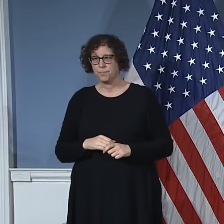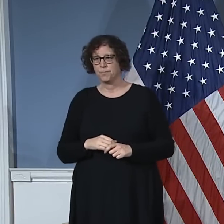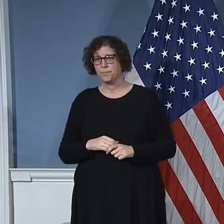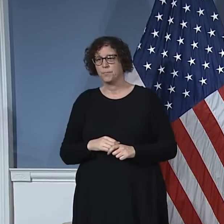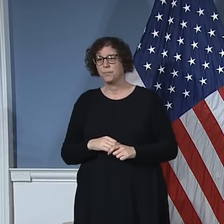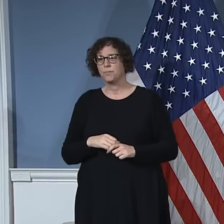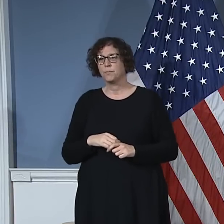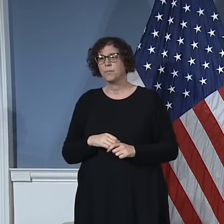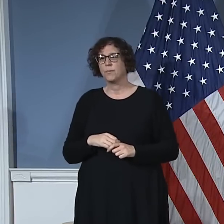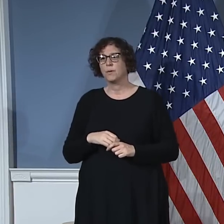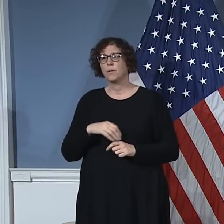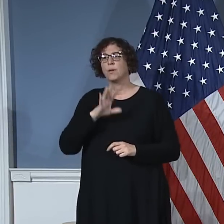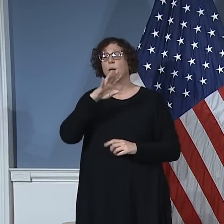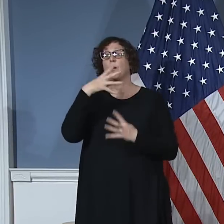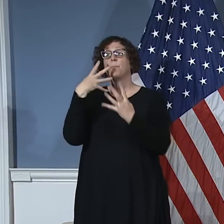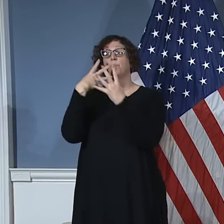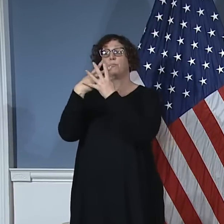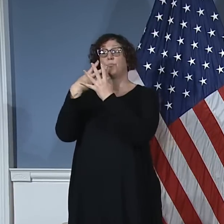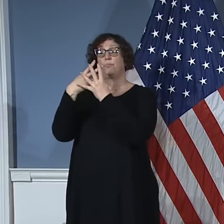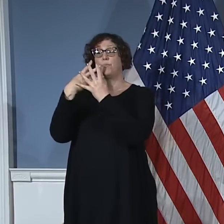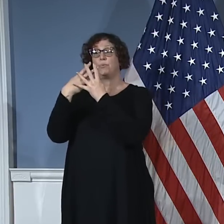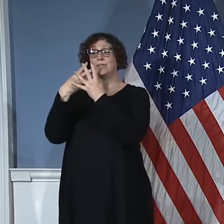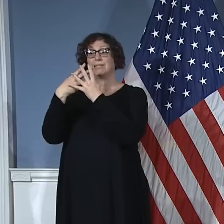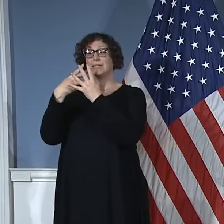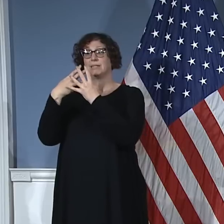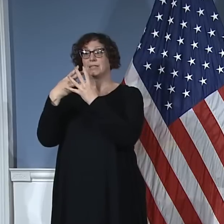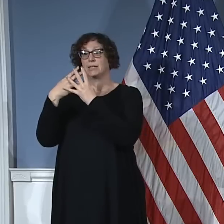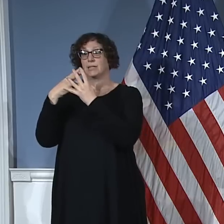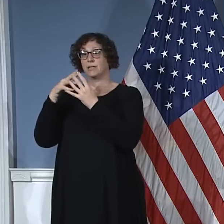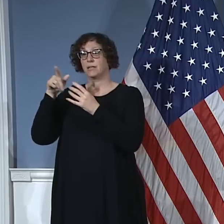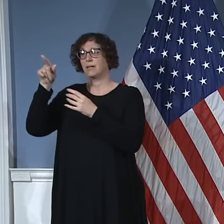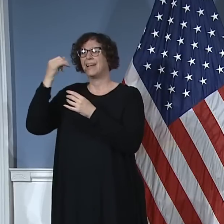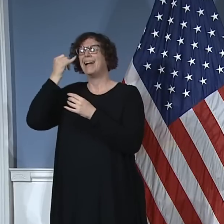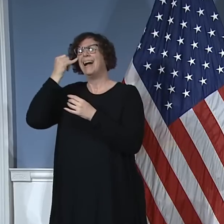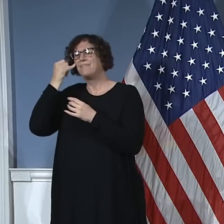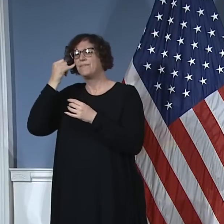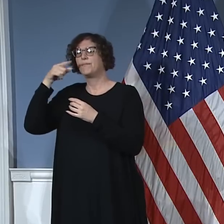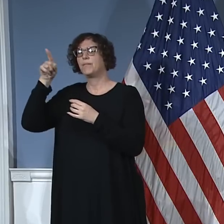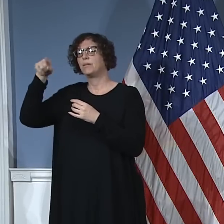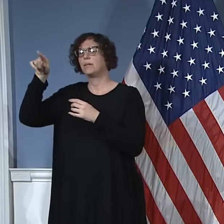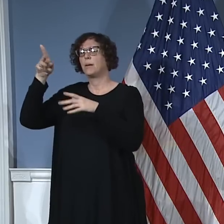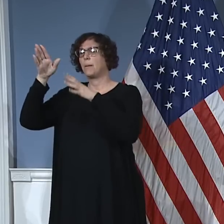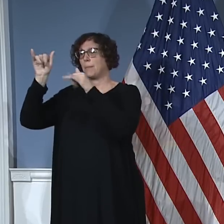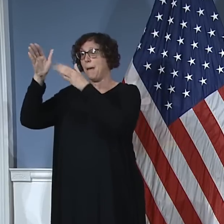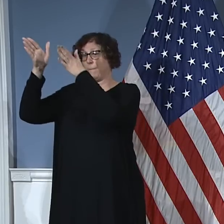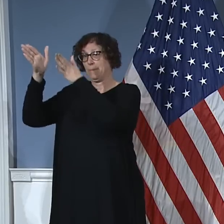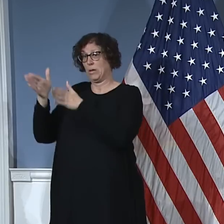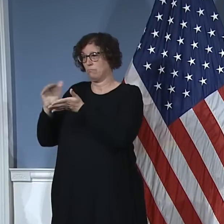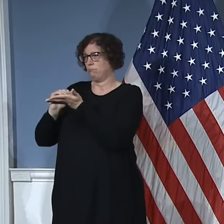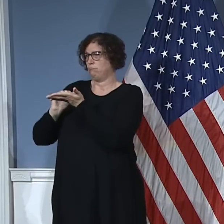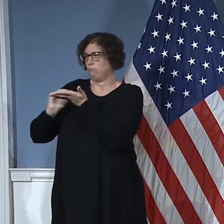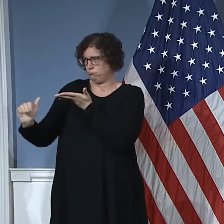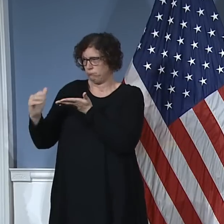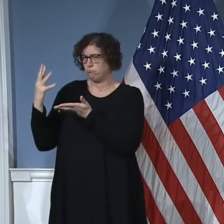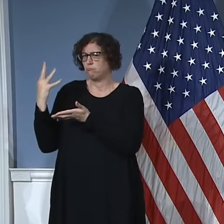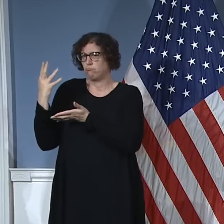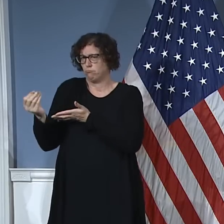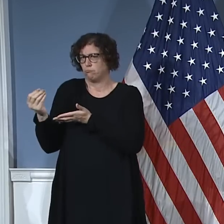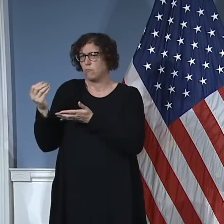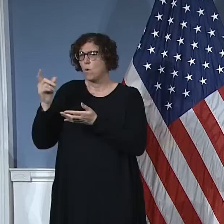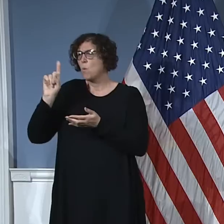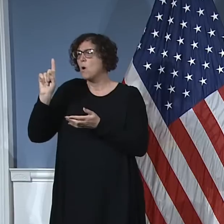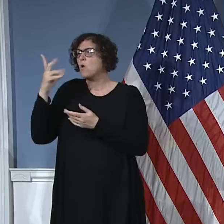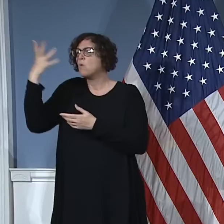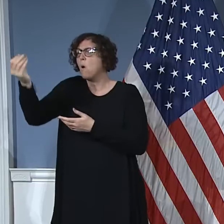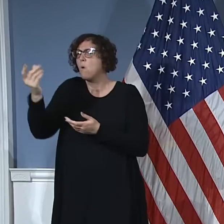Are they being monitored, where they're going? And then, quickly, have you still been in contact with federal officials? You mentioned earlier this